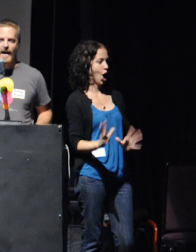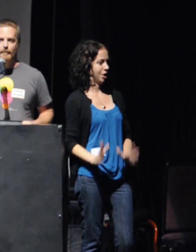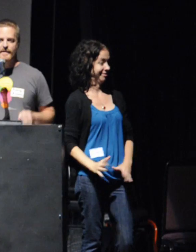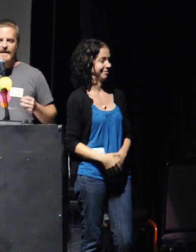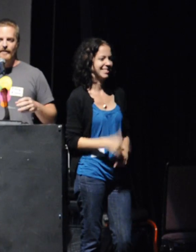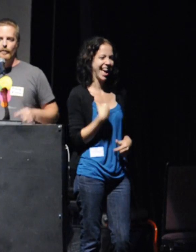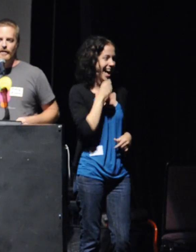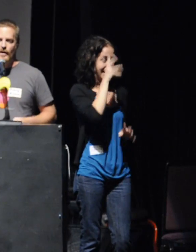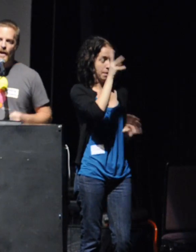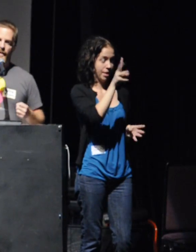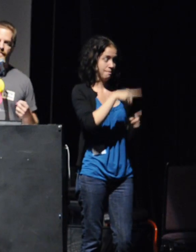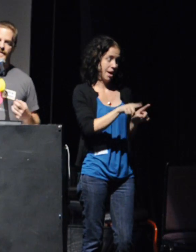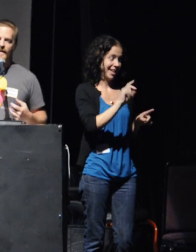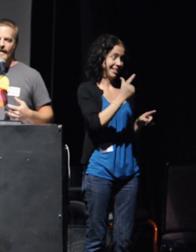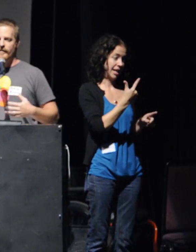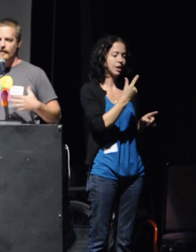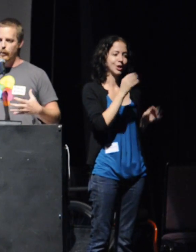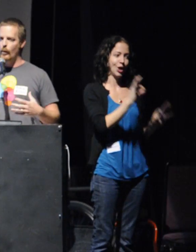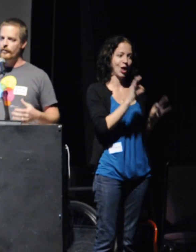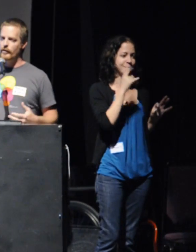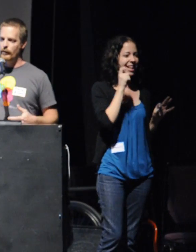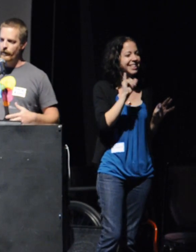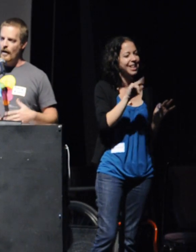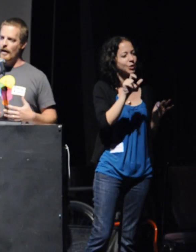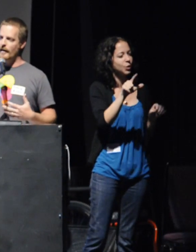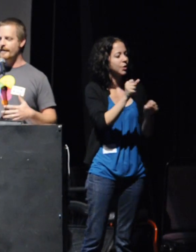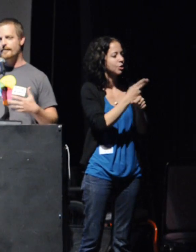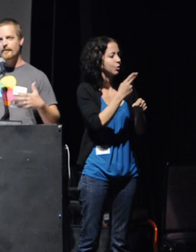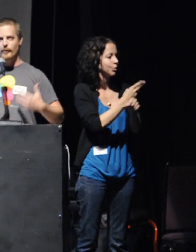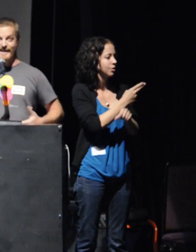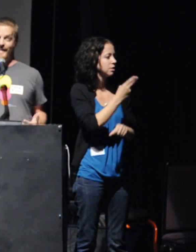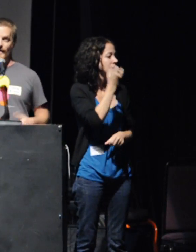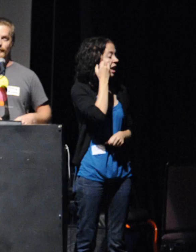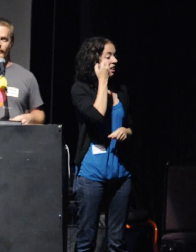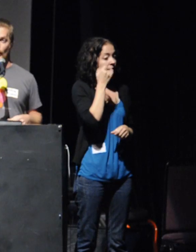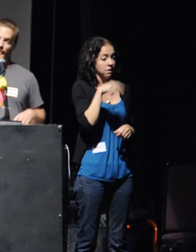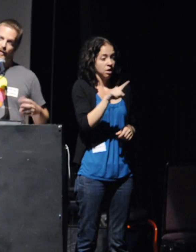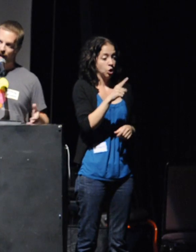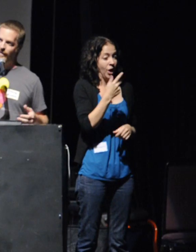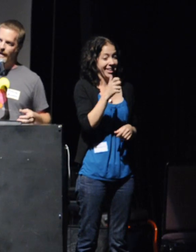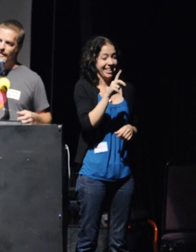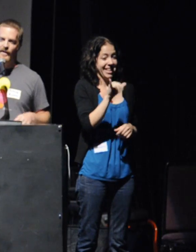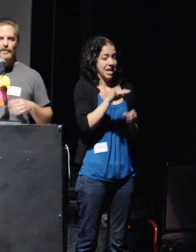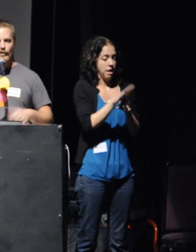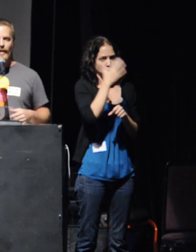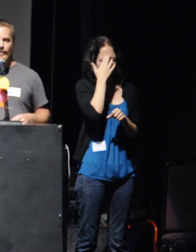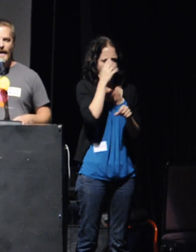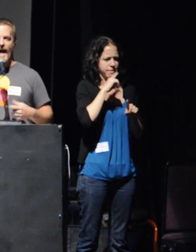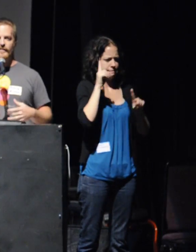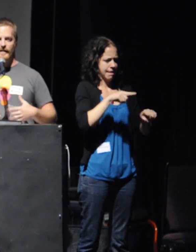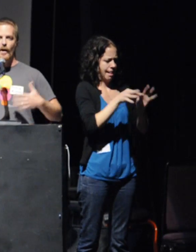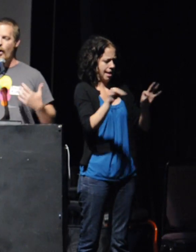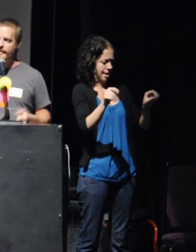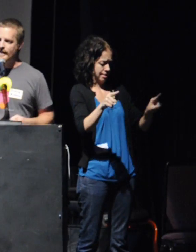up with that, but DIG is really good because DIG is actually a tool that you can use if you're geeky enough to actually know what the command line is. You can go down